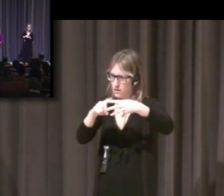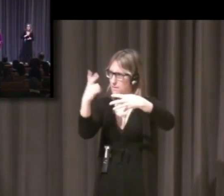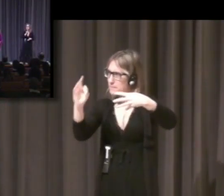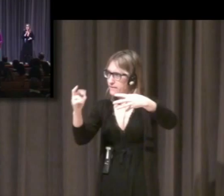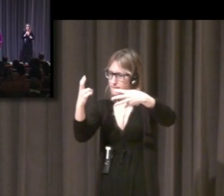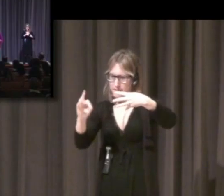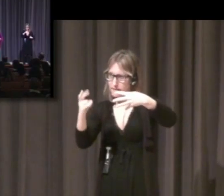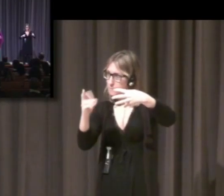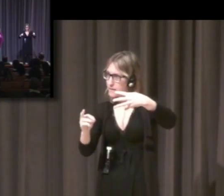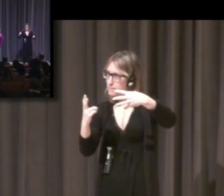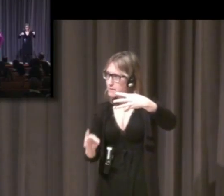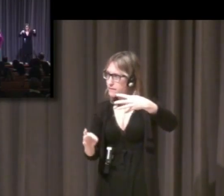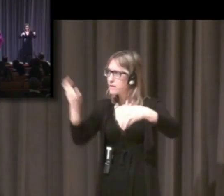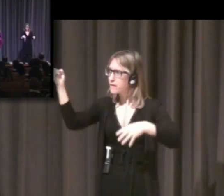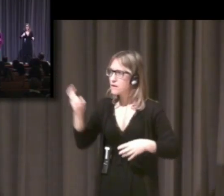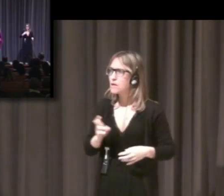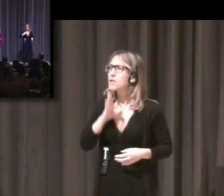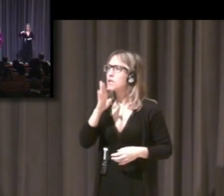talking to